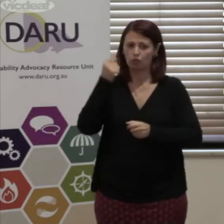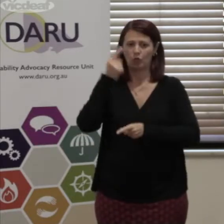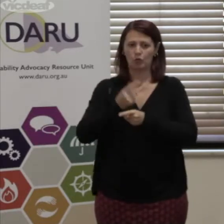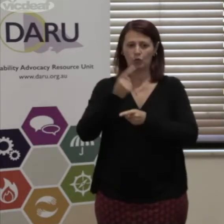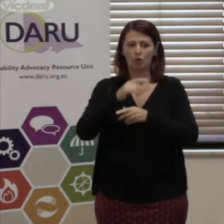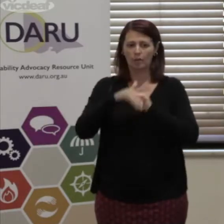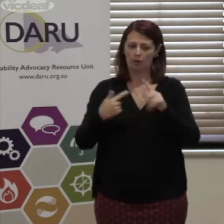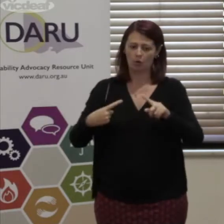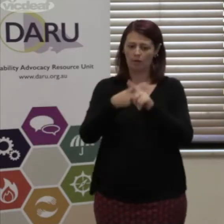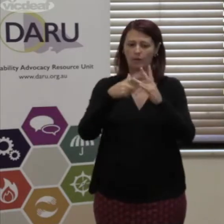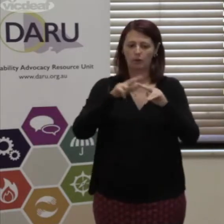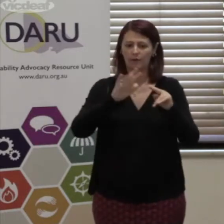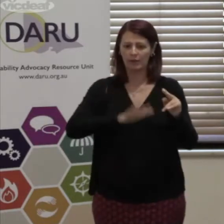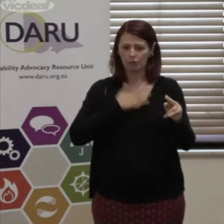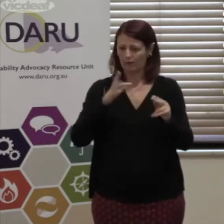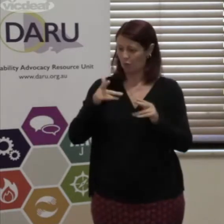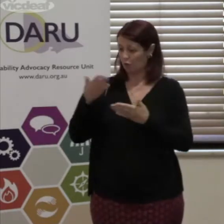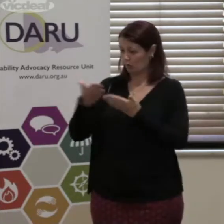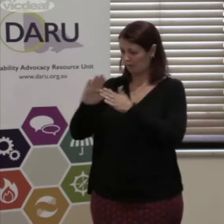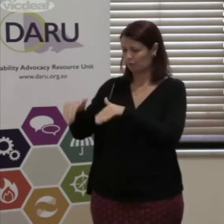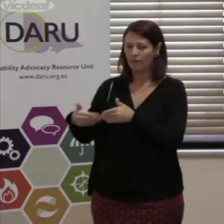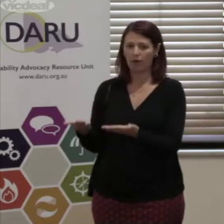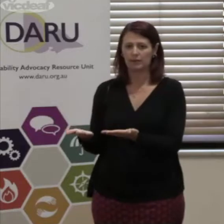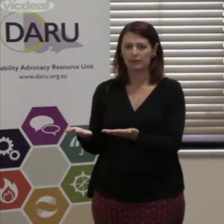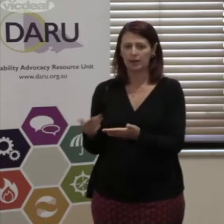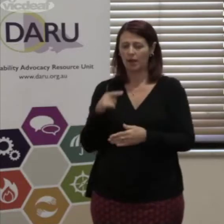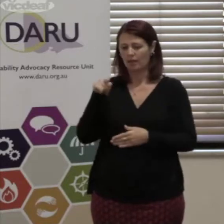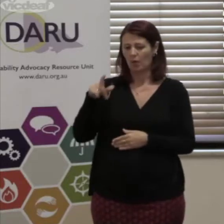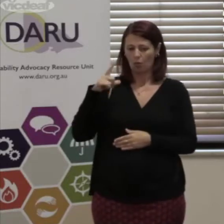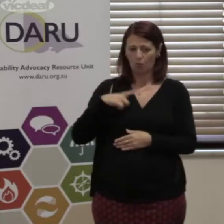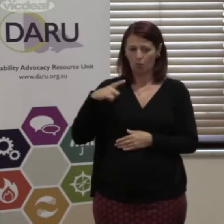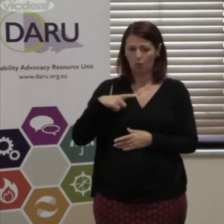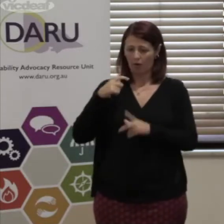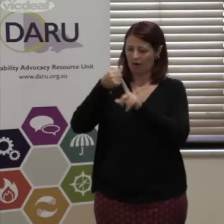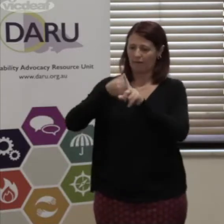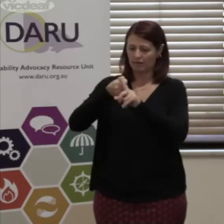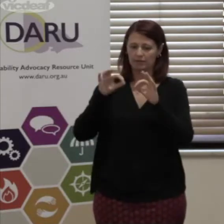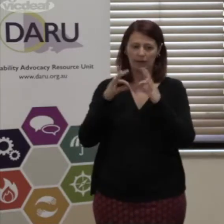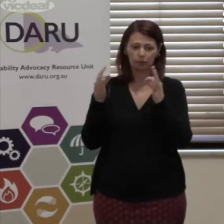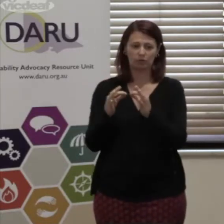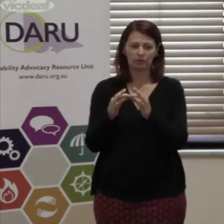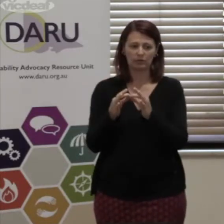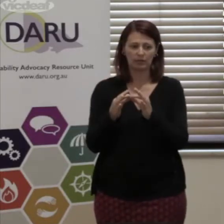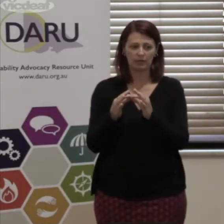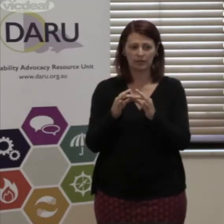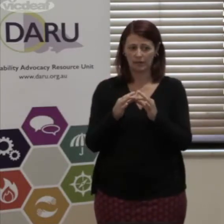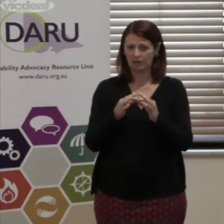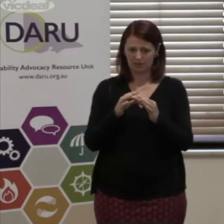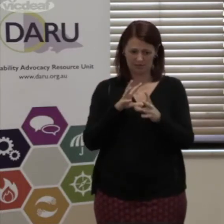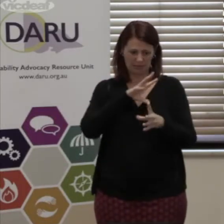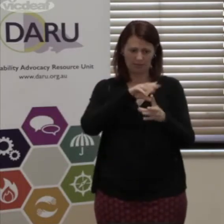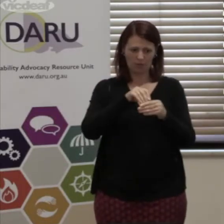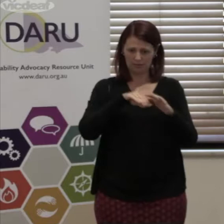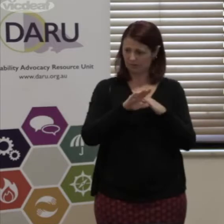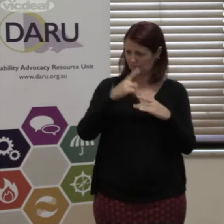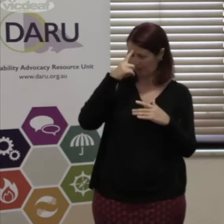about the conflict of interest that exists for service providers. It's one of the reasons that advocacy agencies find themselves in a position of